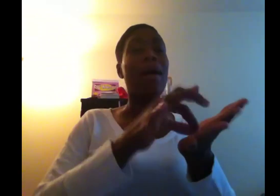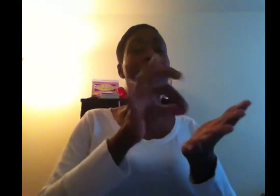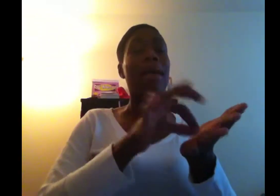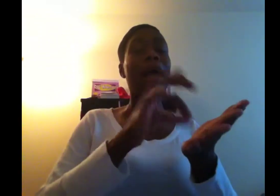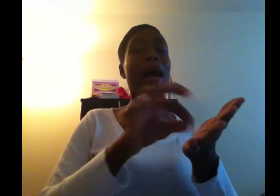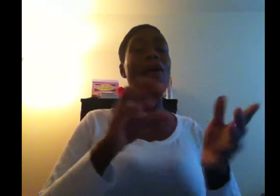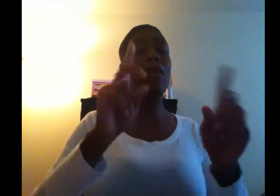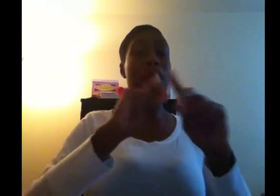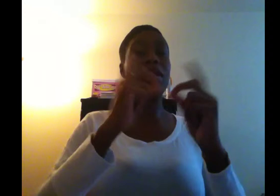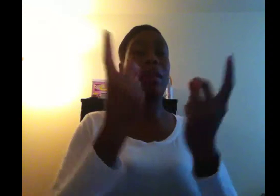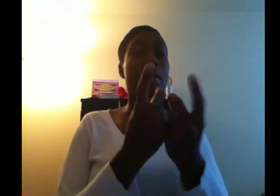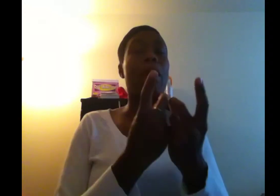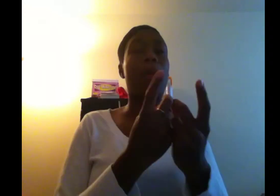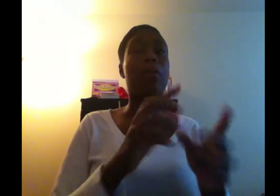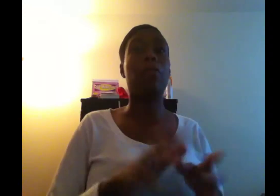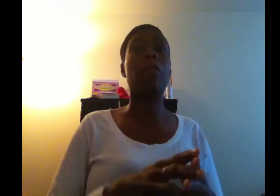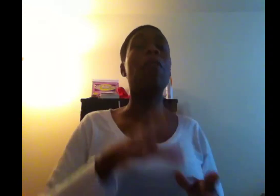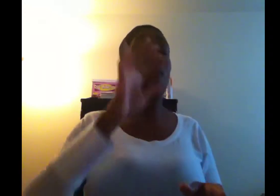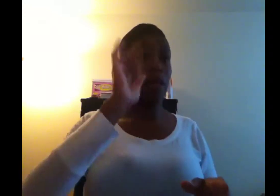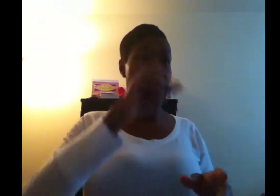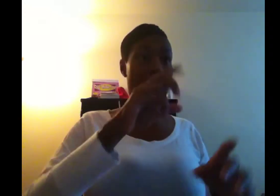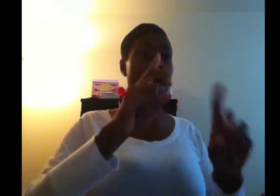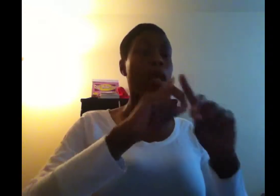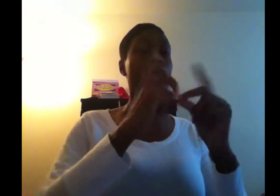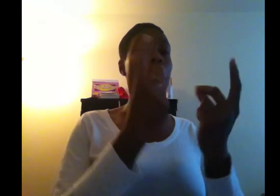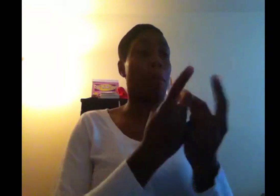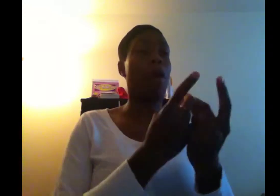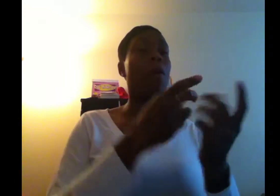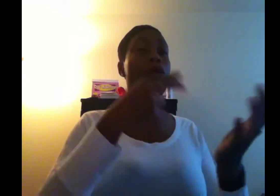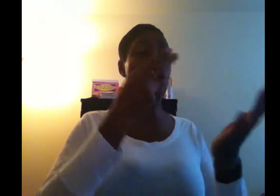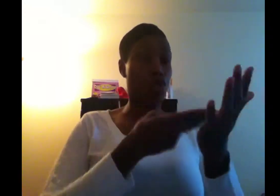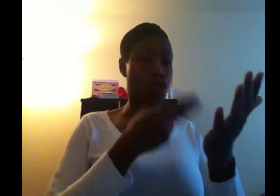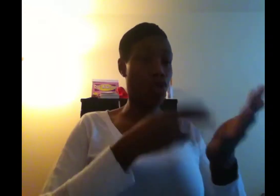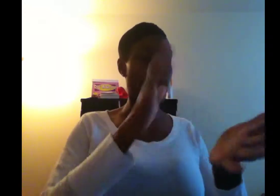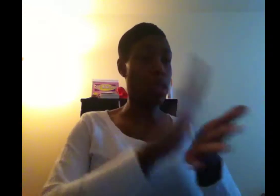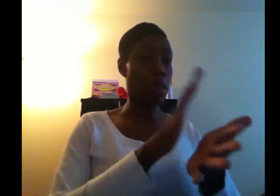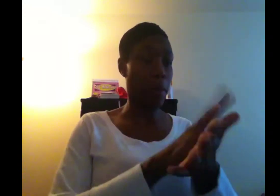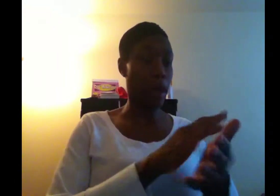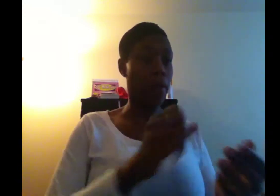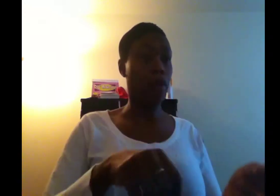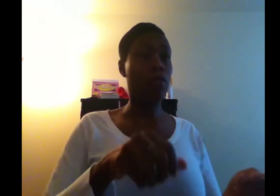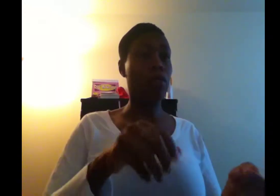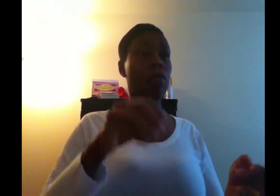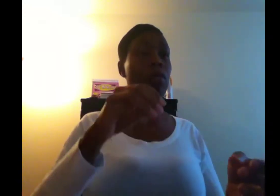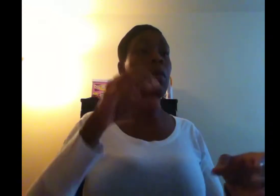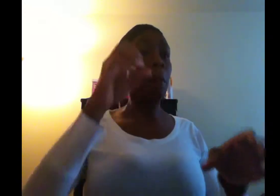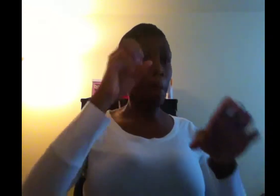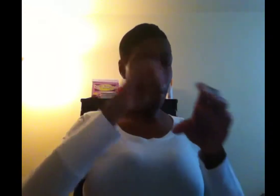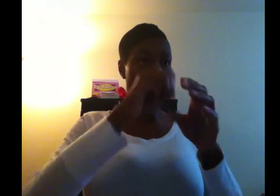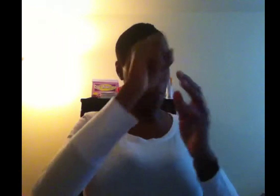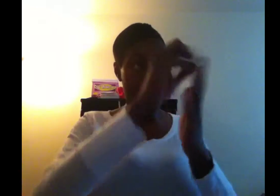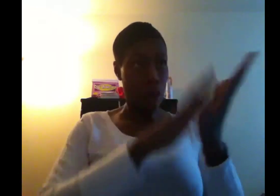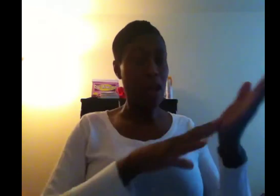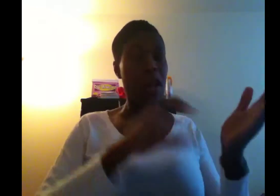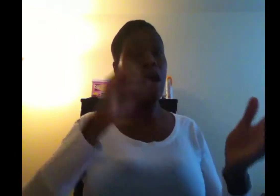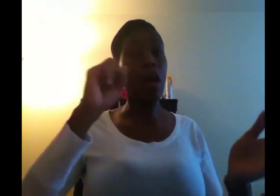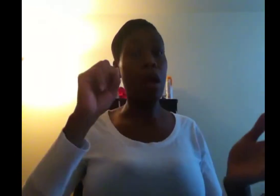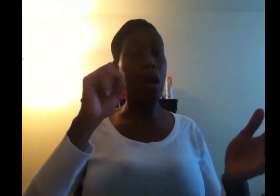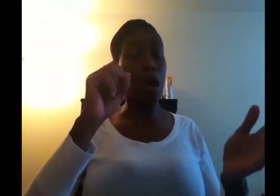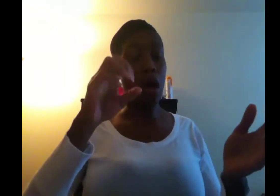up what they have on the computer. Typically nowadays they use computers. They will pull up a log of all of the employees that work there and match